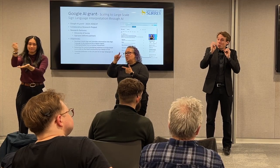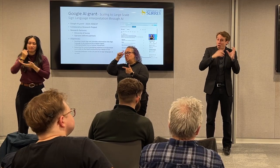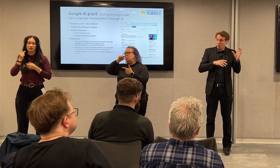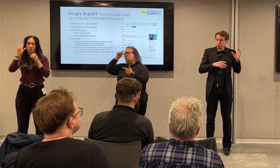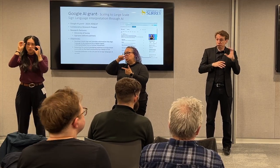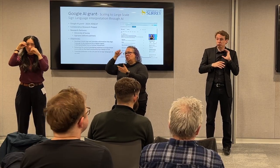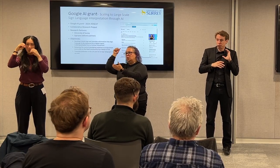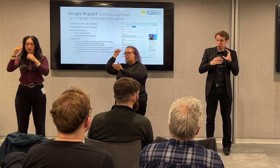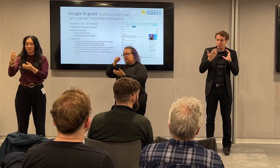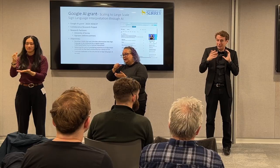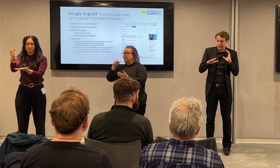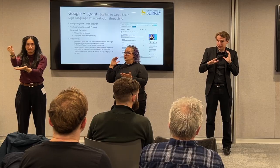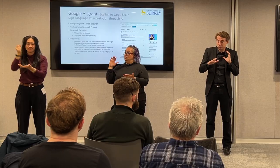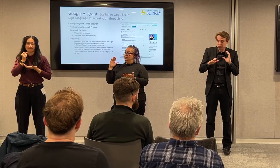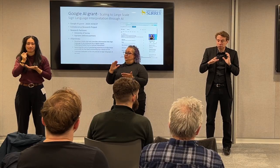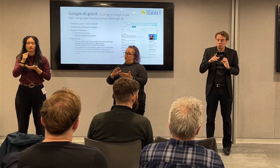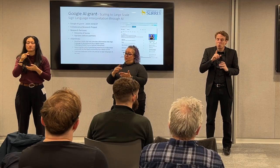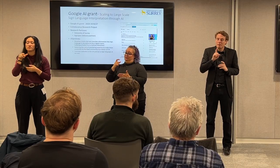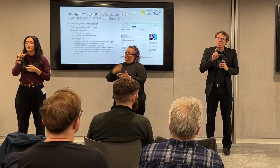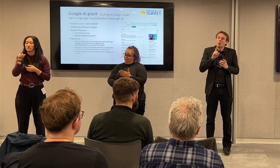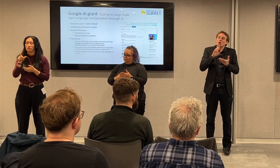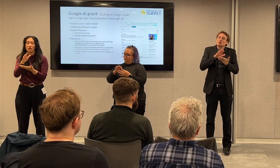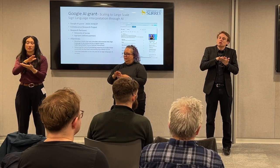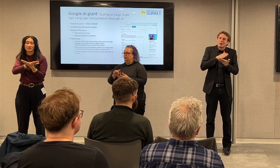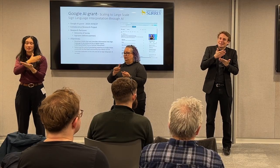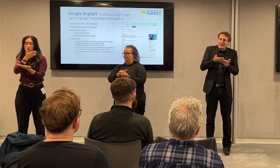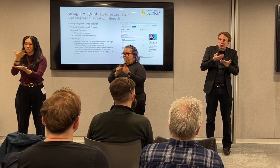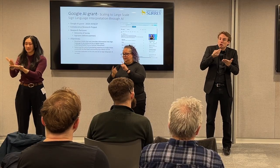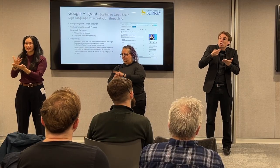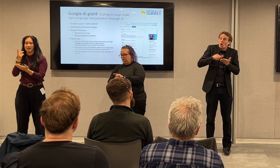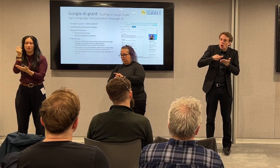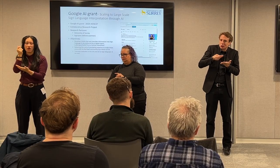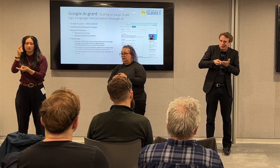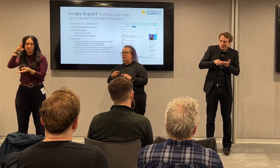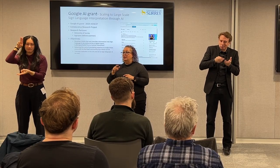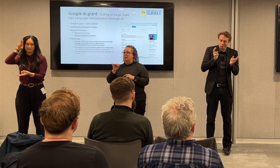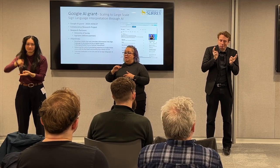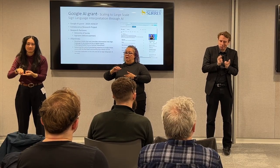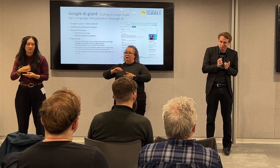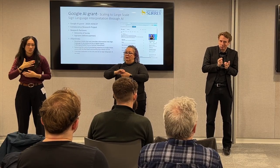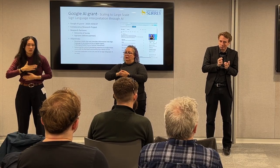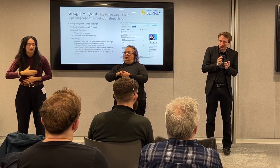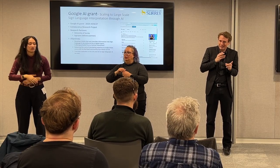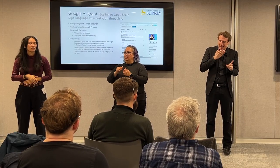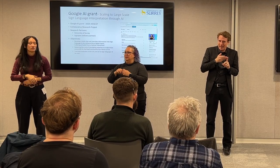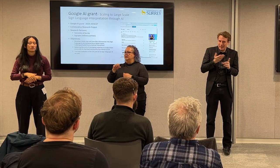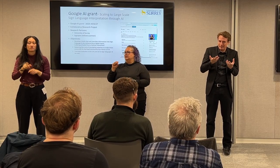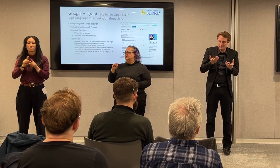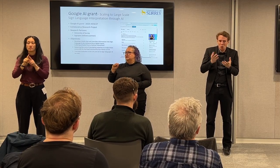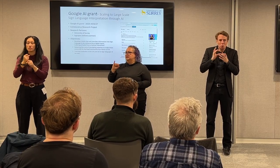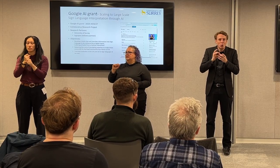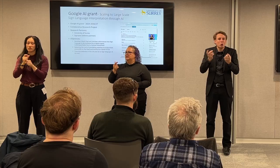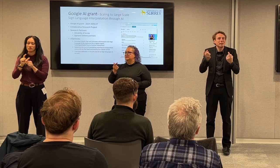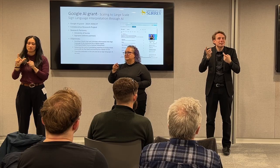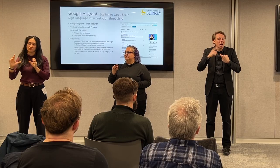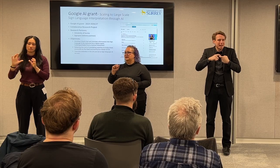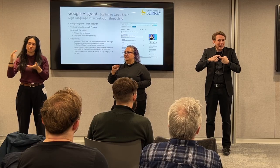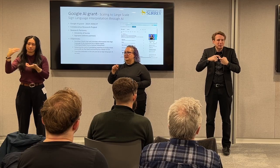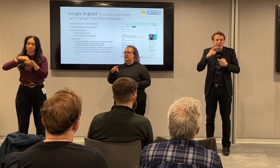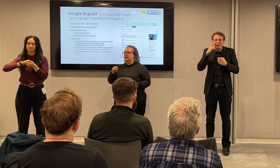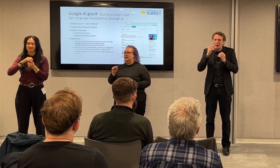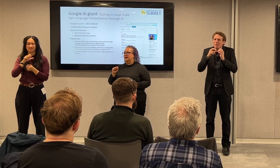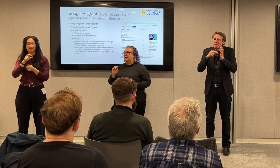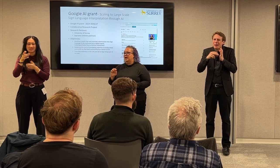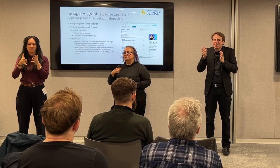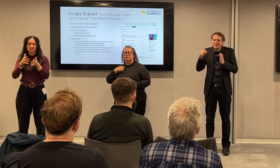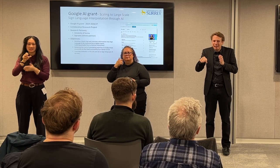this is about reducing the cost of translation. And this is working closely with Synapse. Ben's also in the audience. I think Synapse are talking